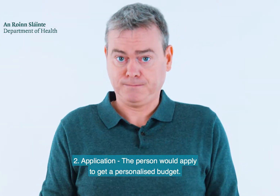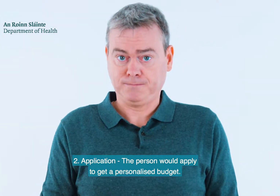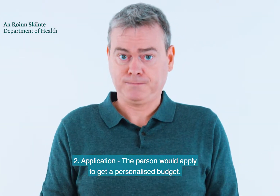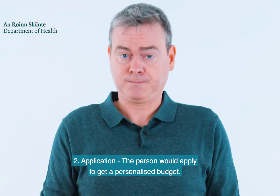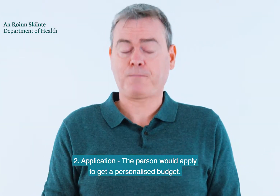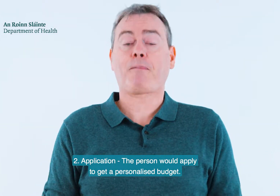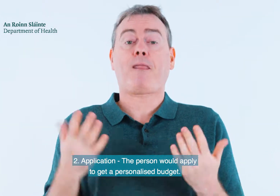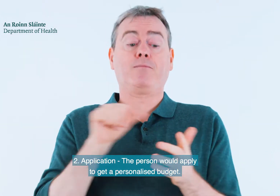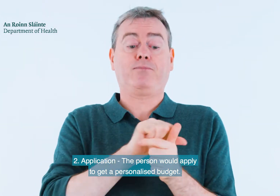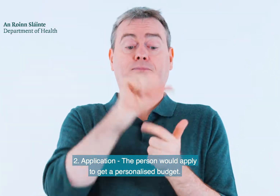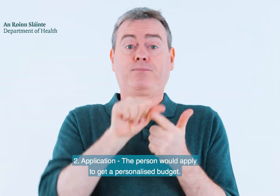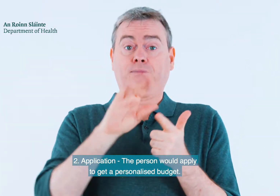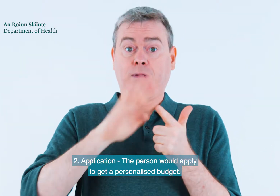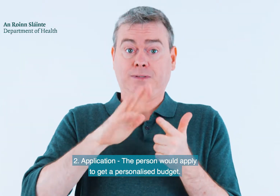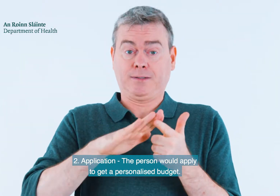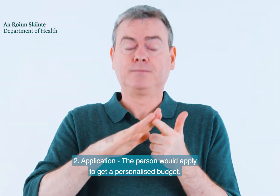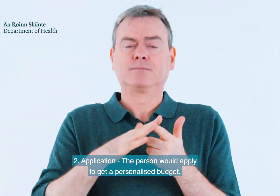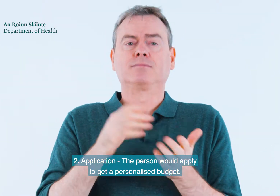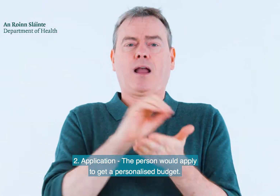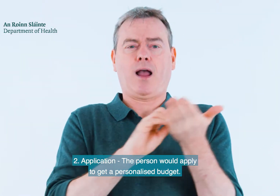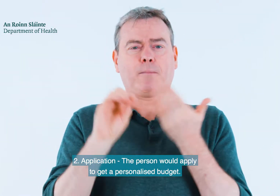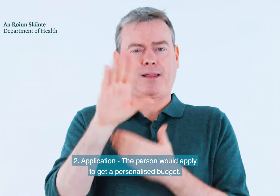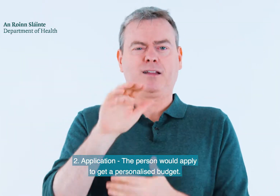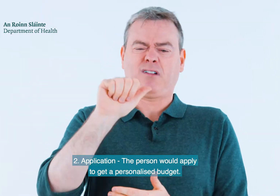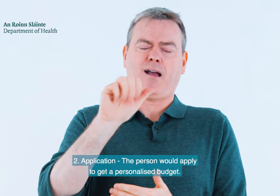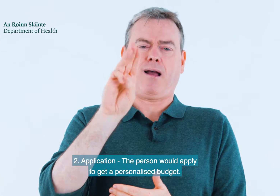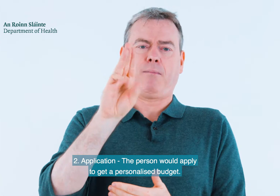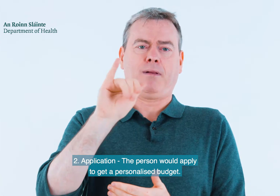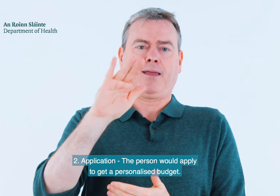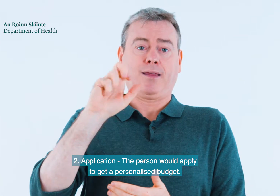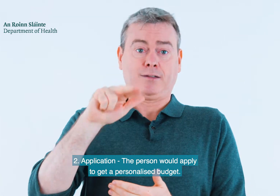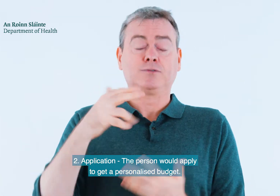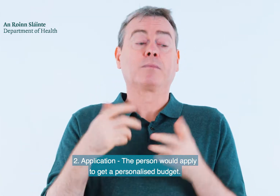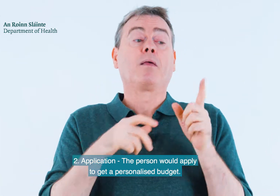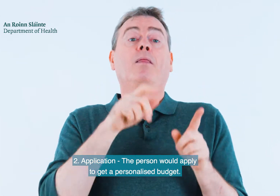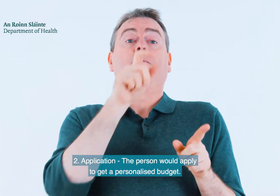2. Application. The person would apply to get a personalised budget.